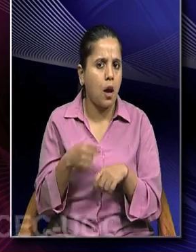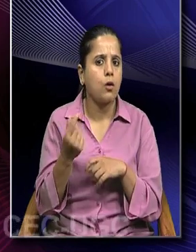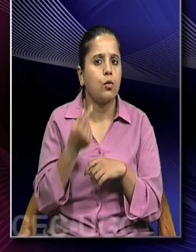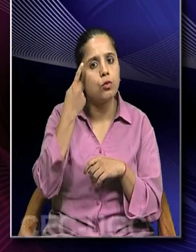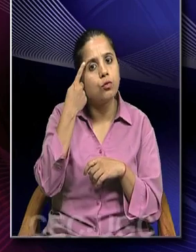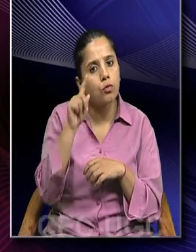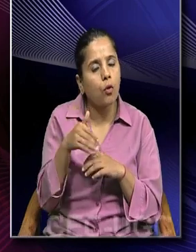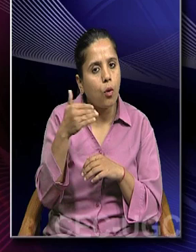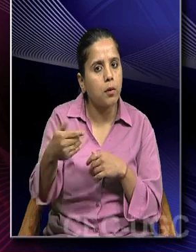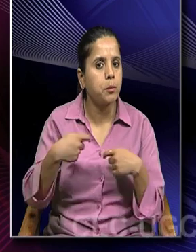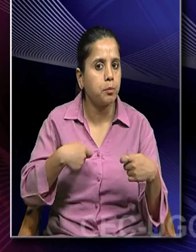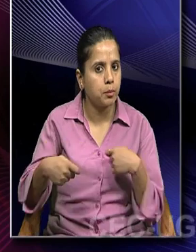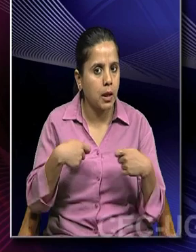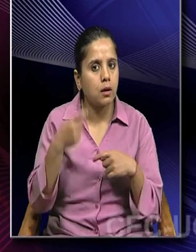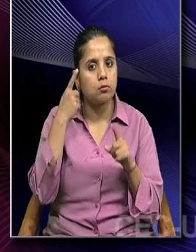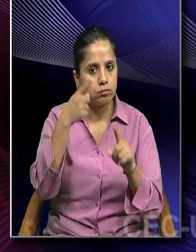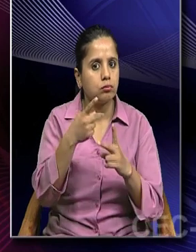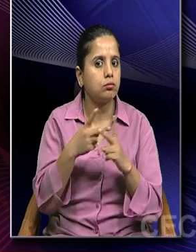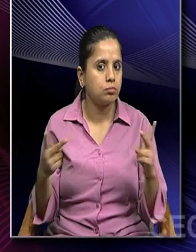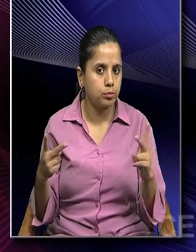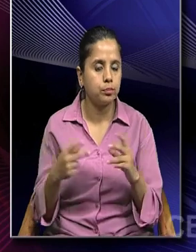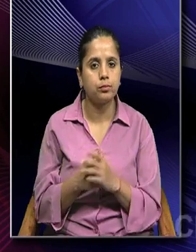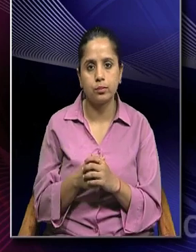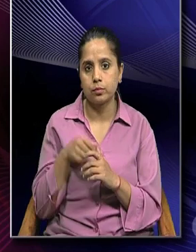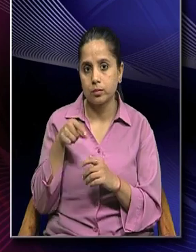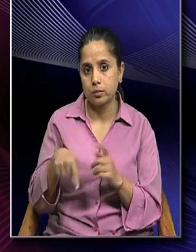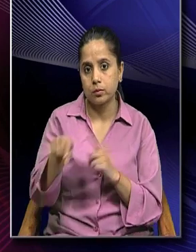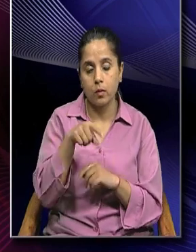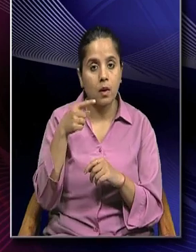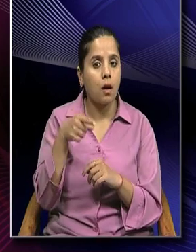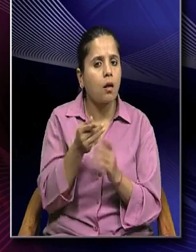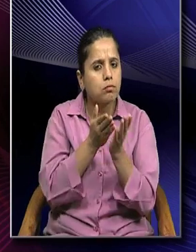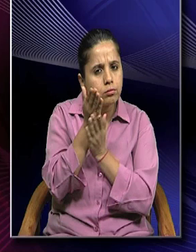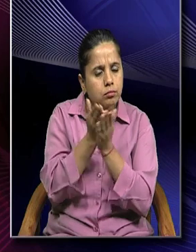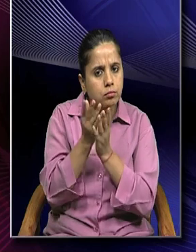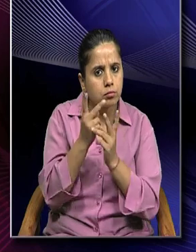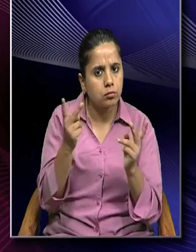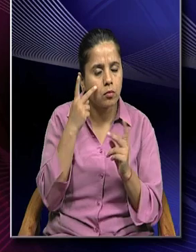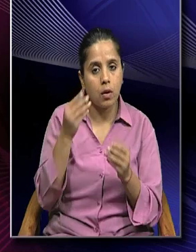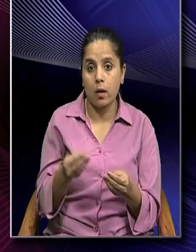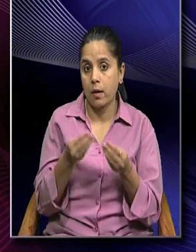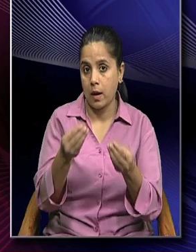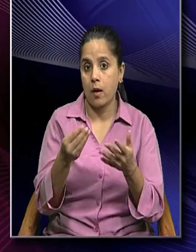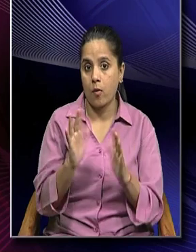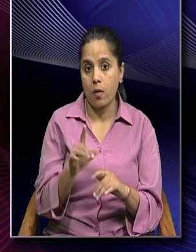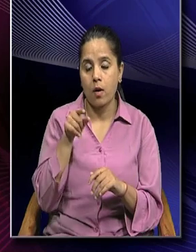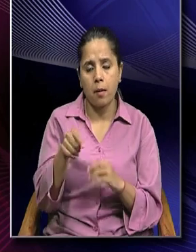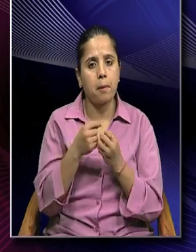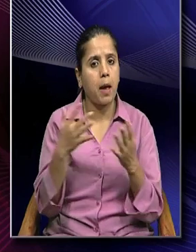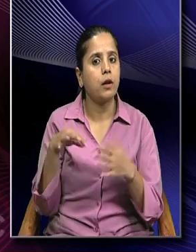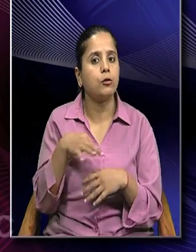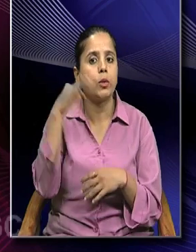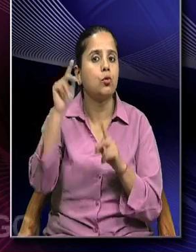for the business purposes. The impetus in this direction has been provided by many